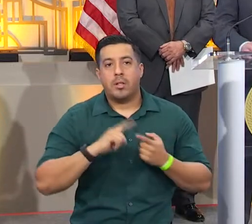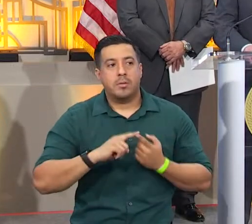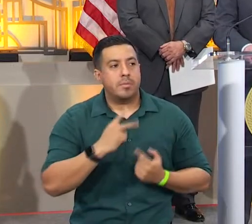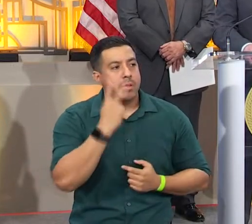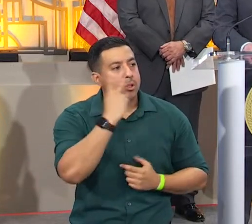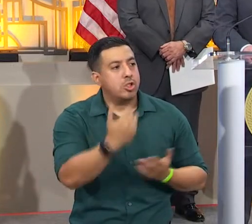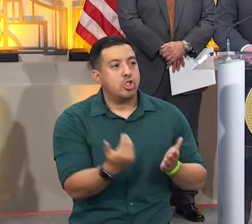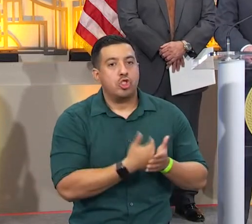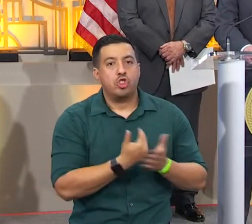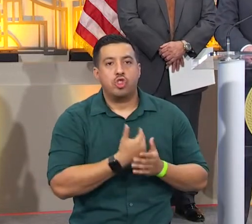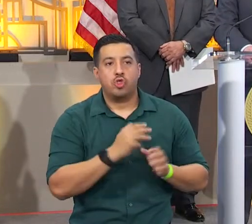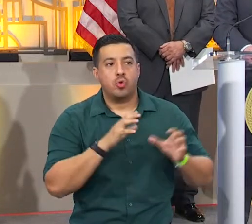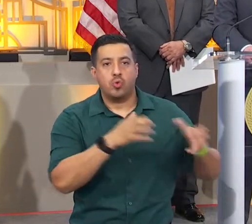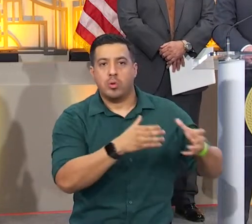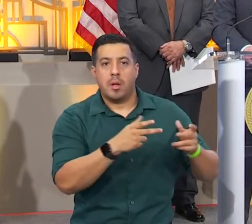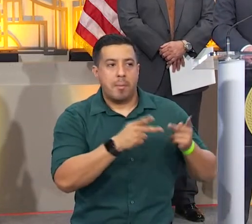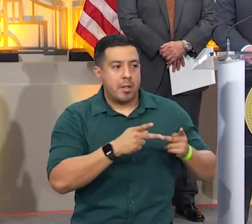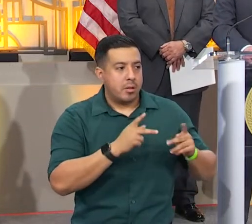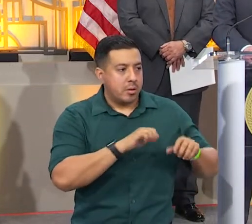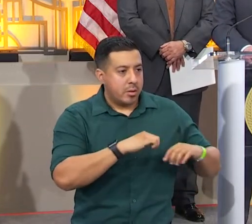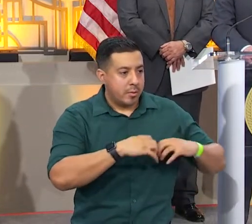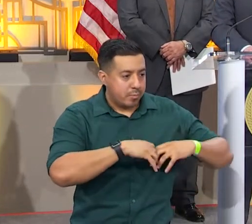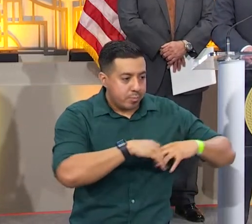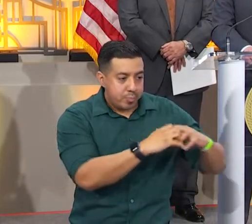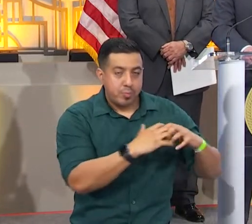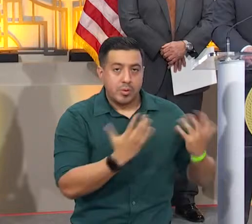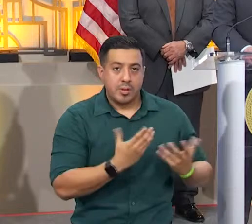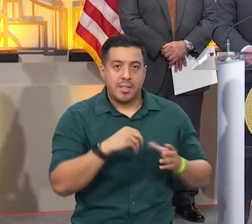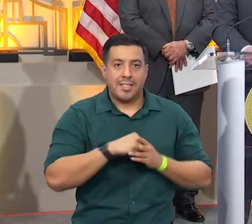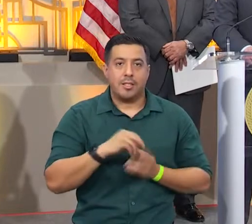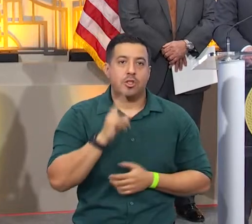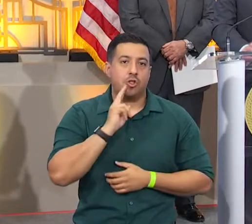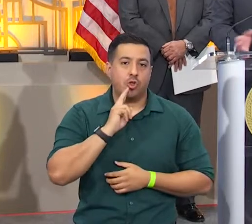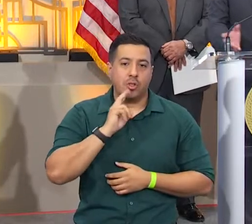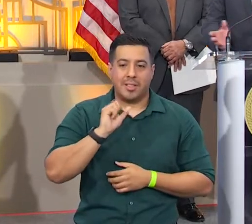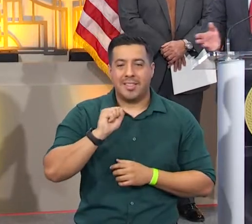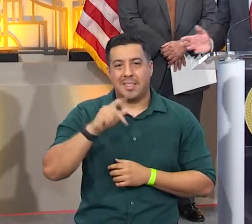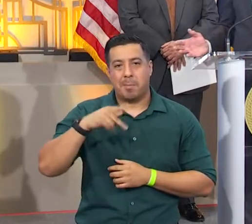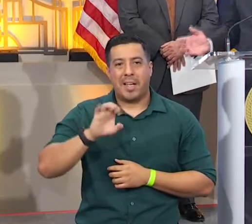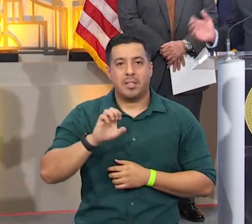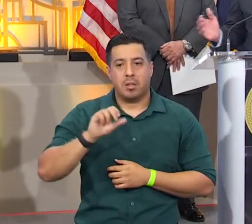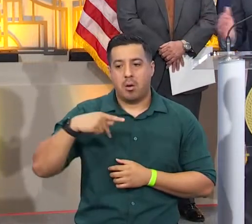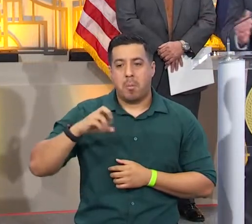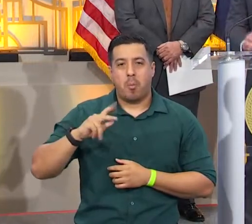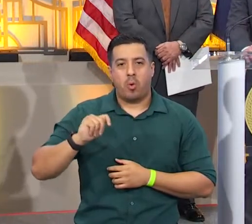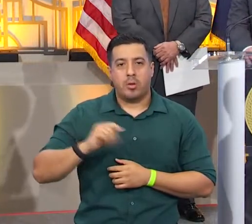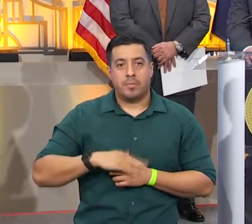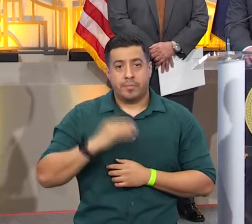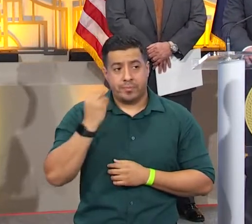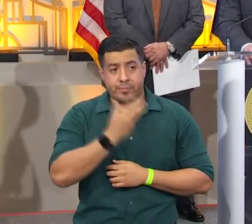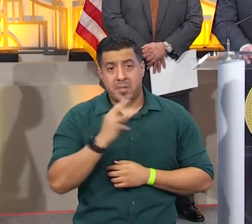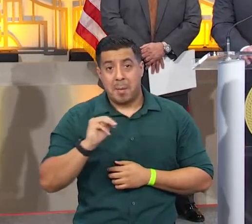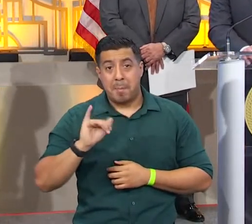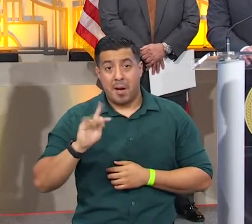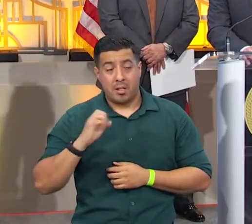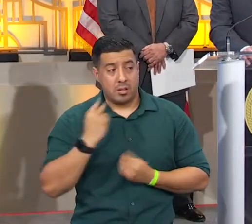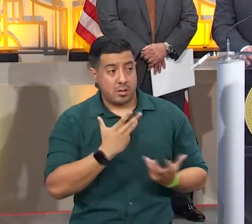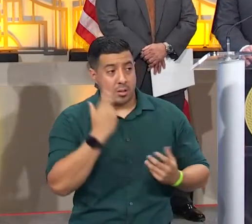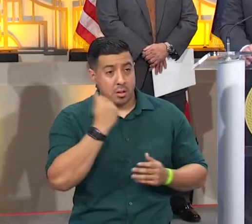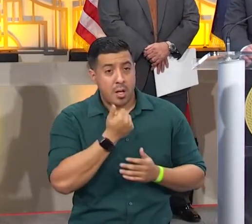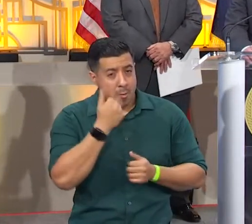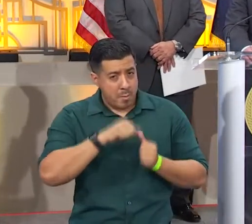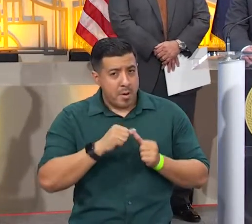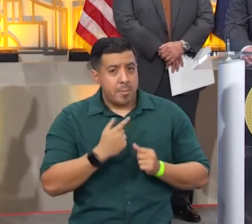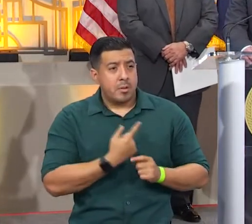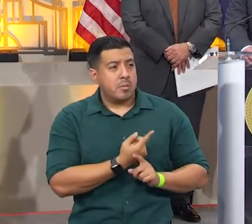new beautiful Axiom Space Complex come out of the ground at the Houston Spaceport. Mike, I remember a few years ago, you and I